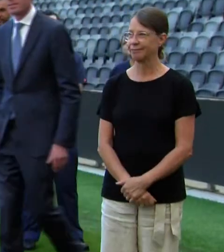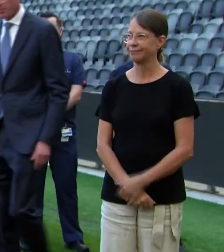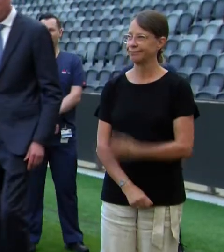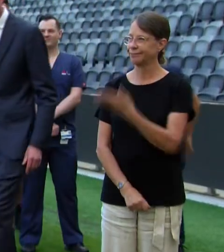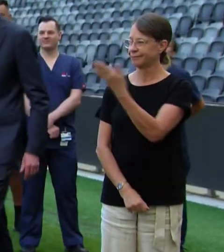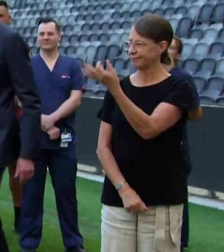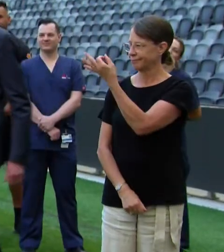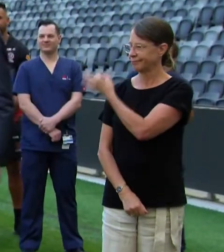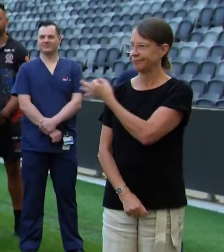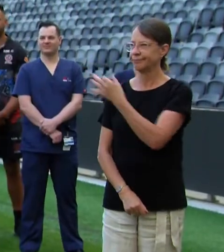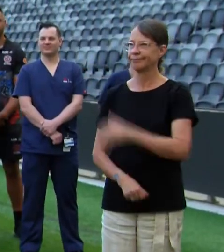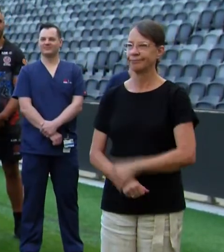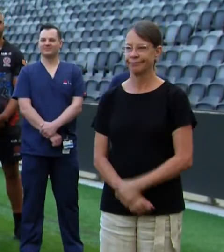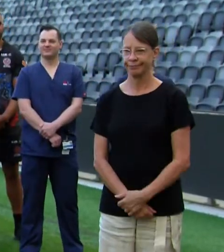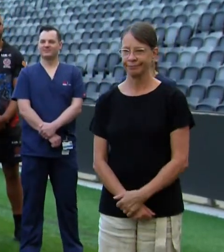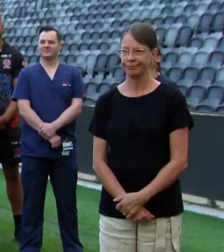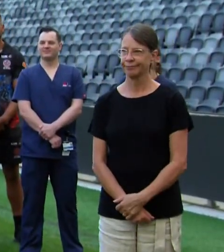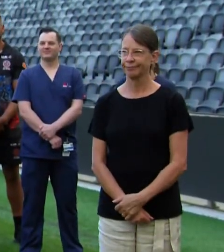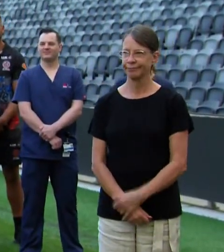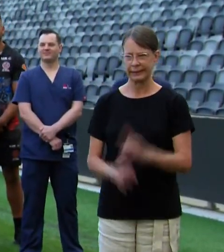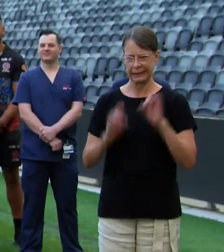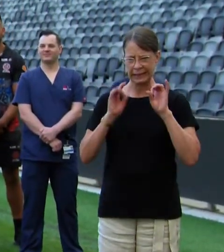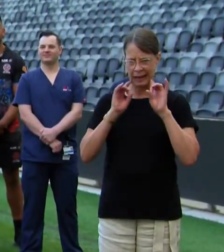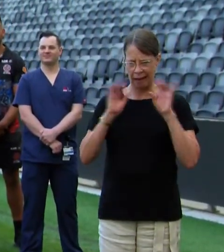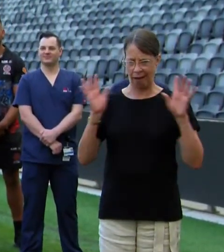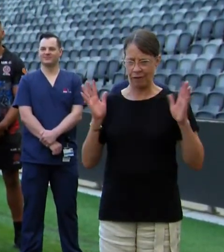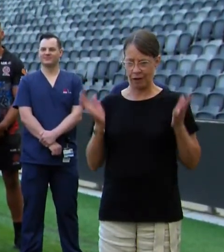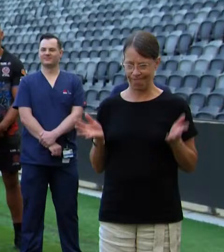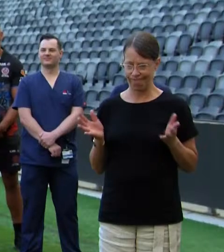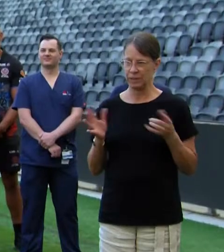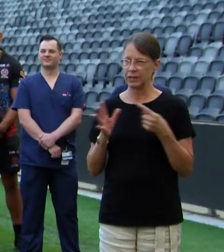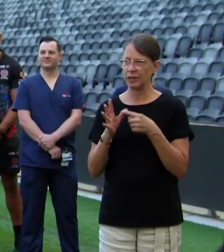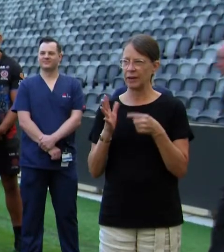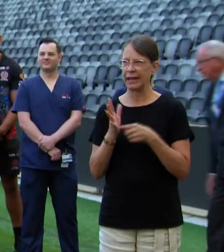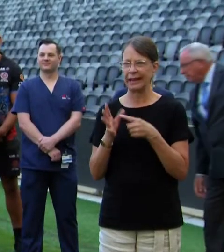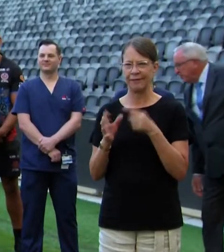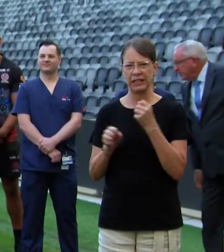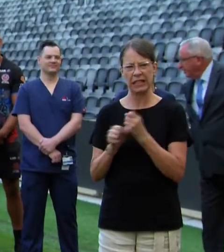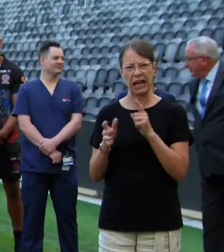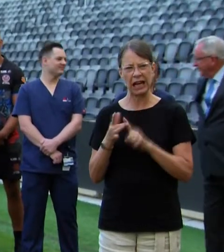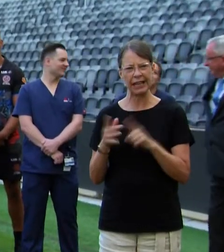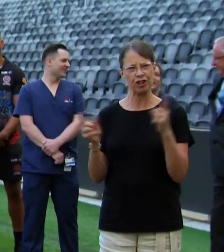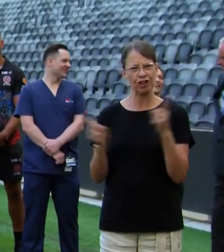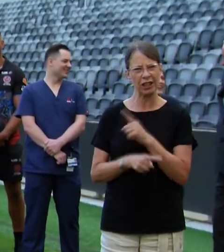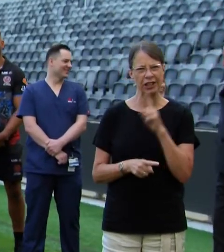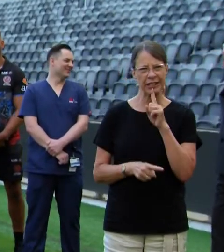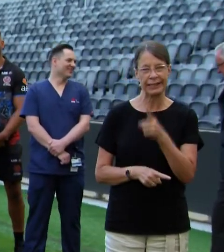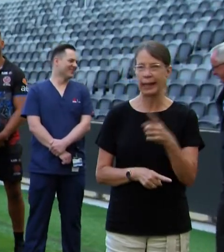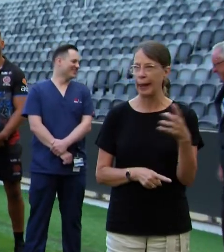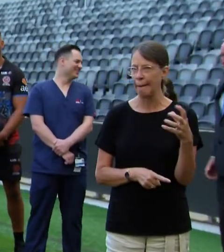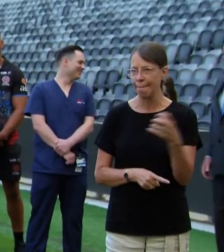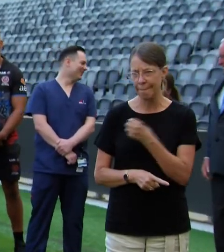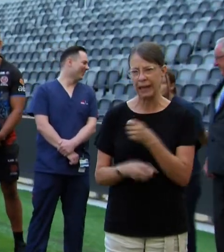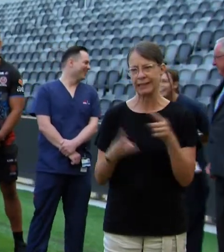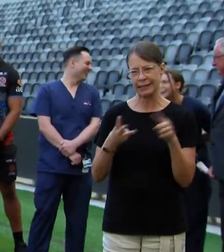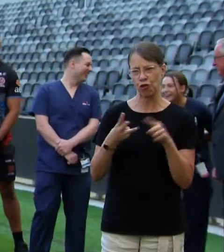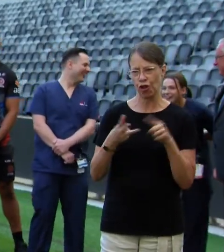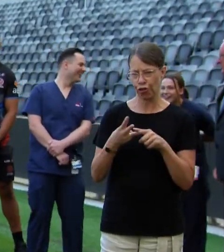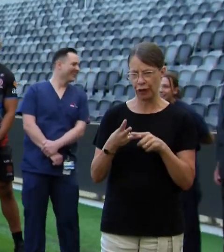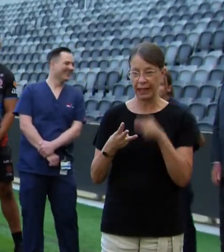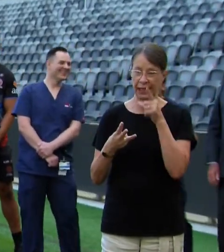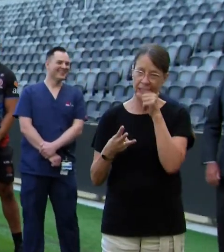Premier, can we clarify with you if the target changes its advice to say that you need 3 shots to be fully